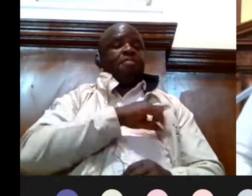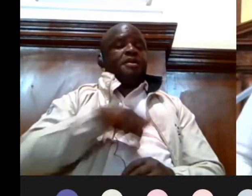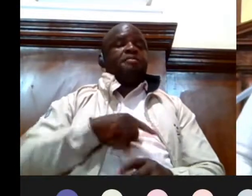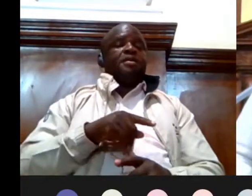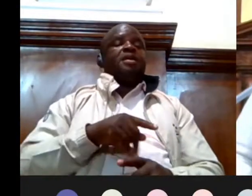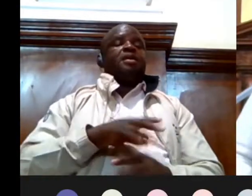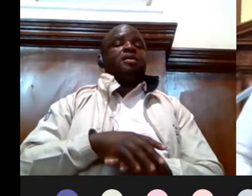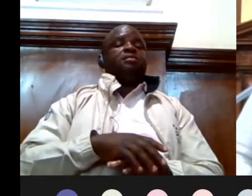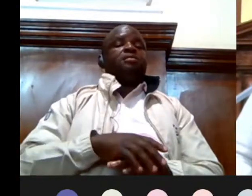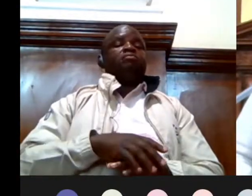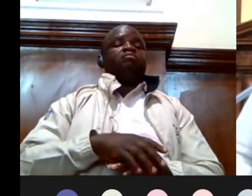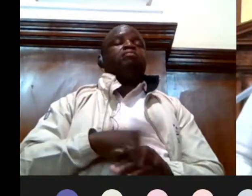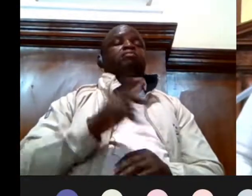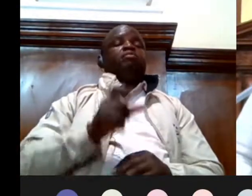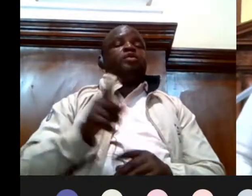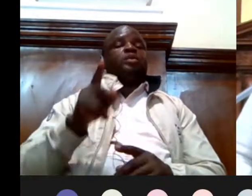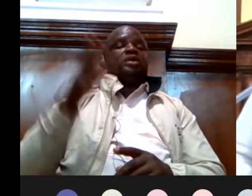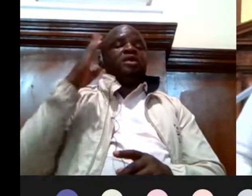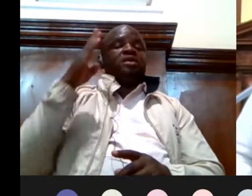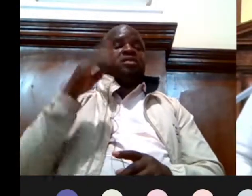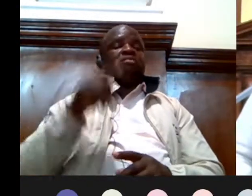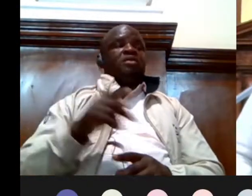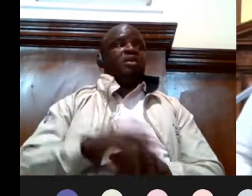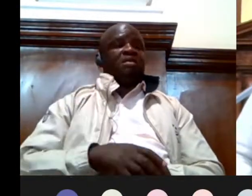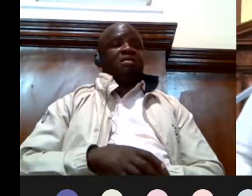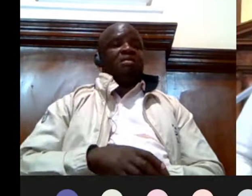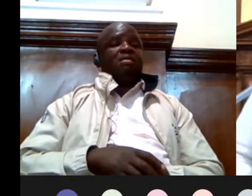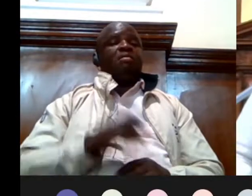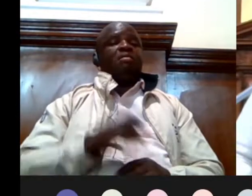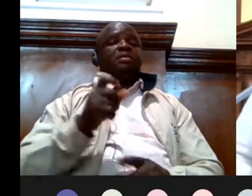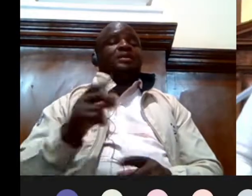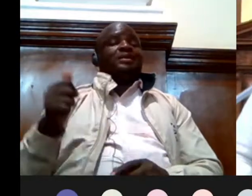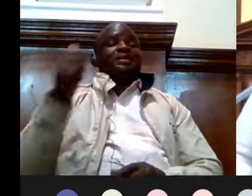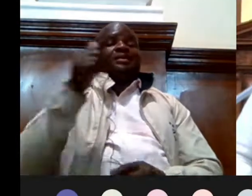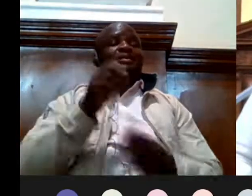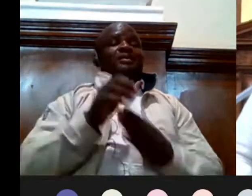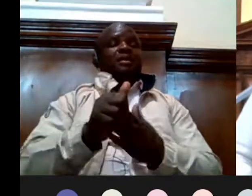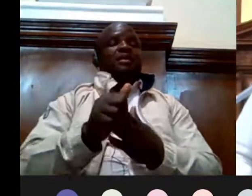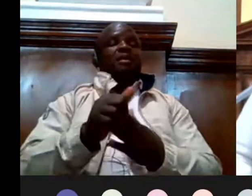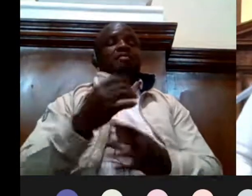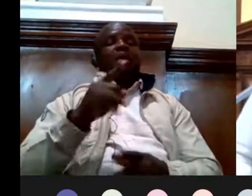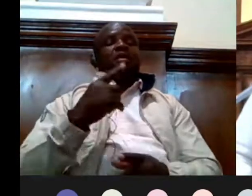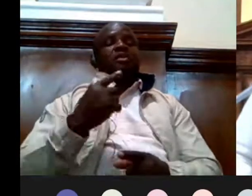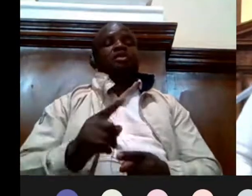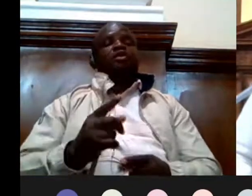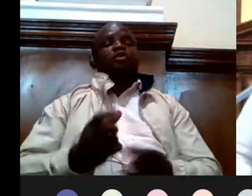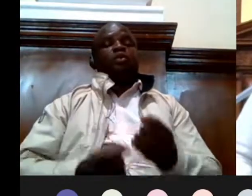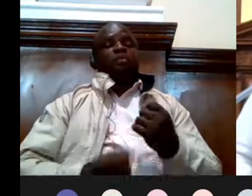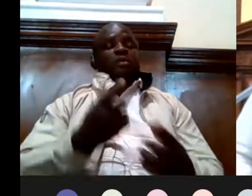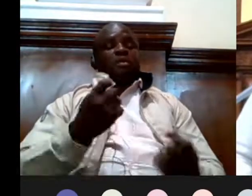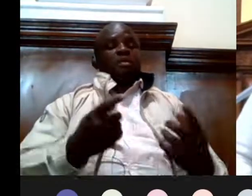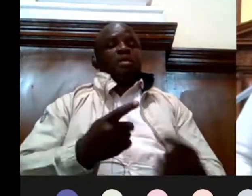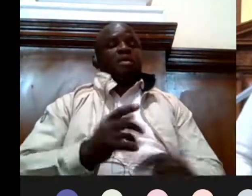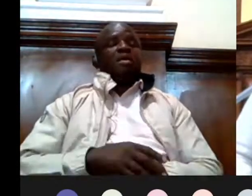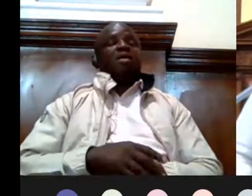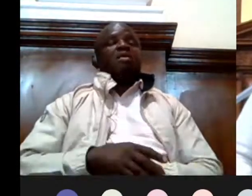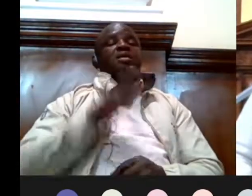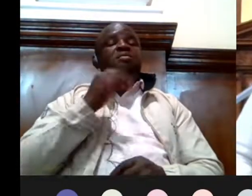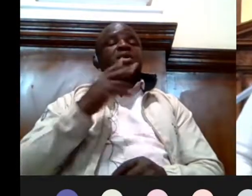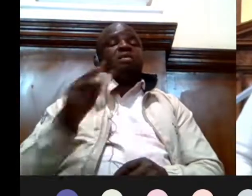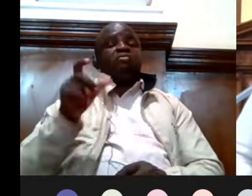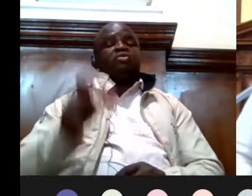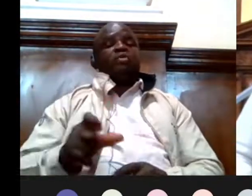that siyayazi uyimbokodo of our time. Kodwa izinto zenzekayo apha nawe